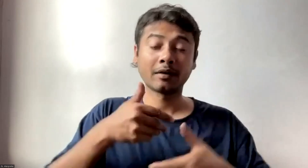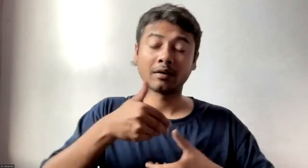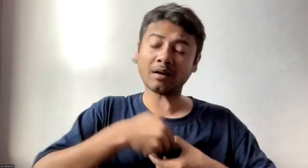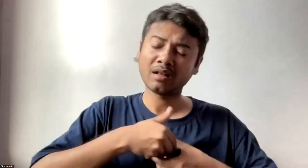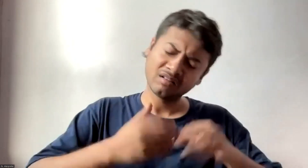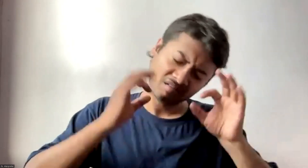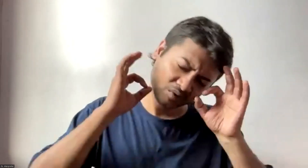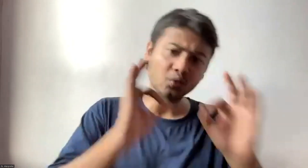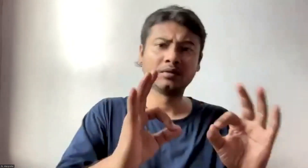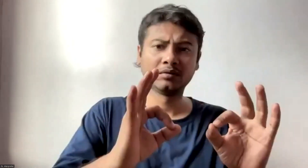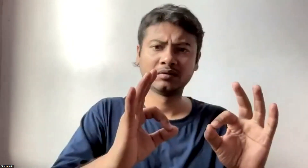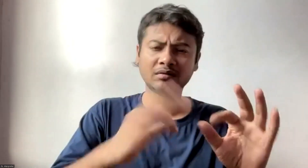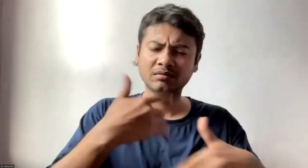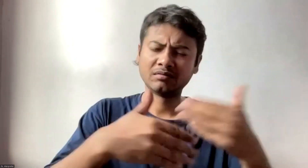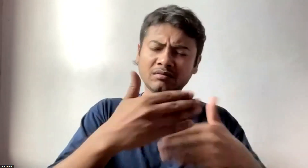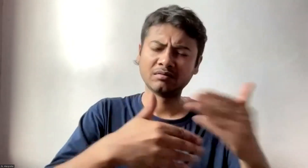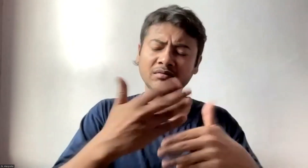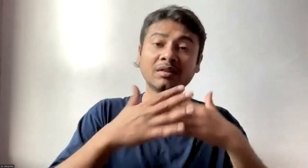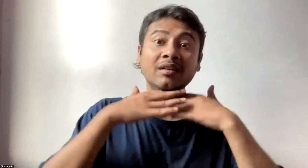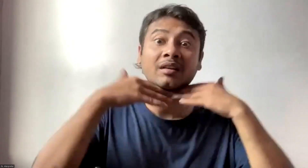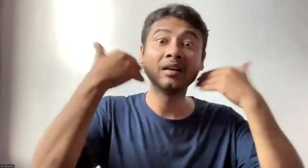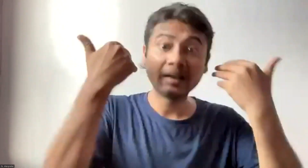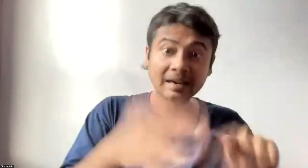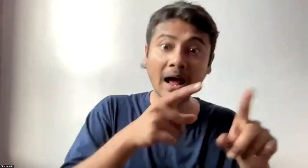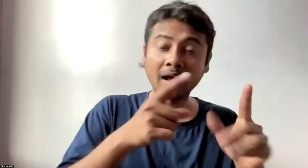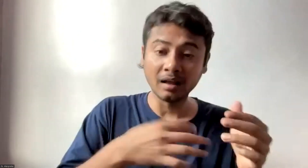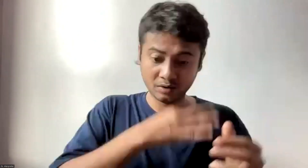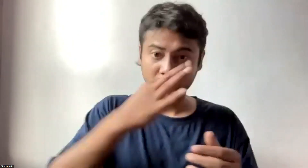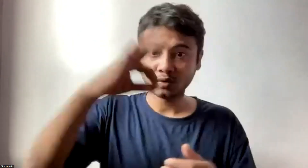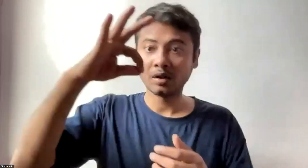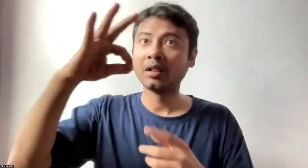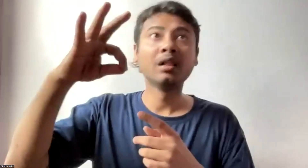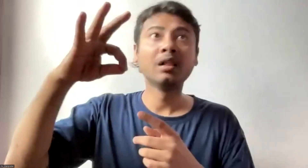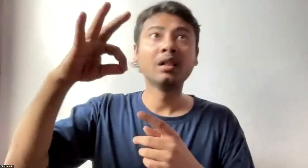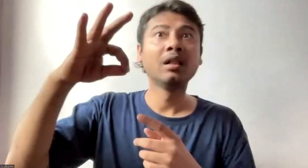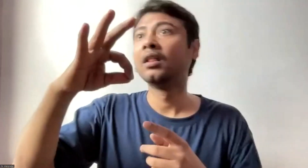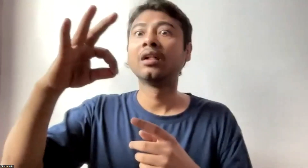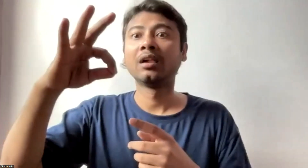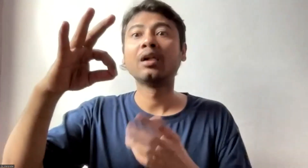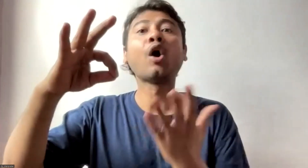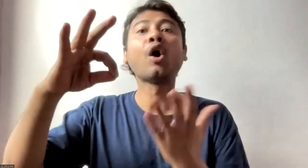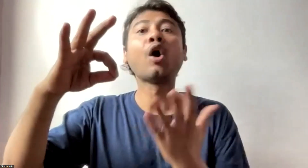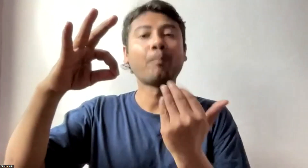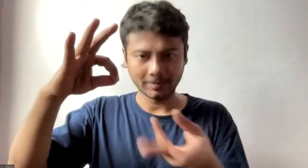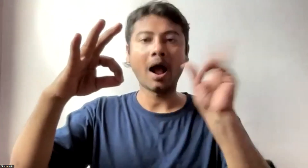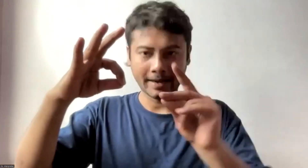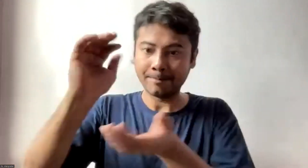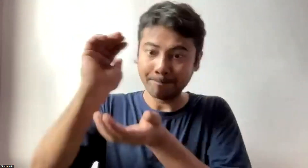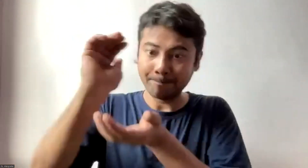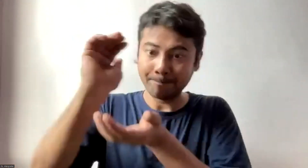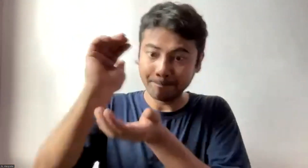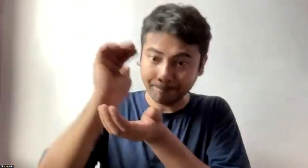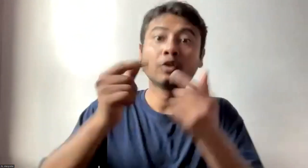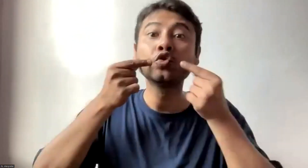back as a human being, or he goes to the heavenly planets, because he has done so much of